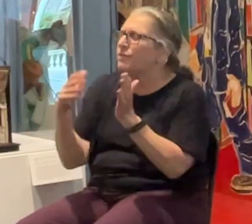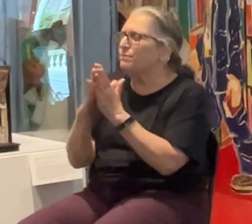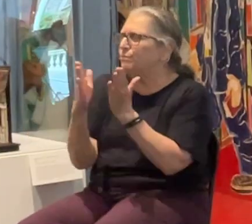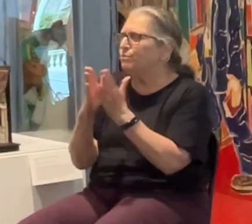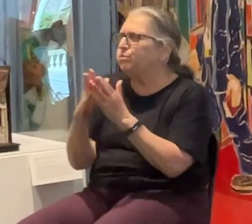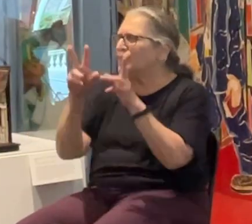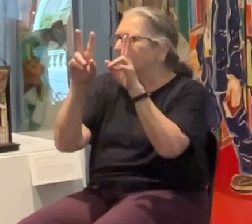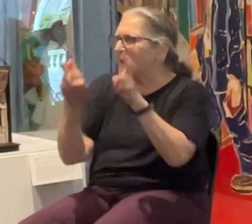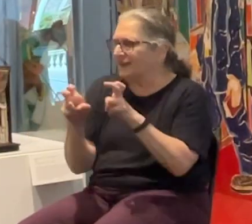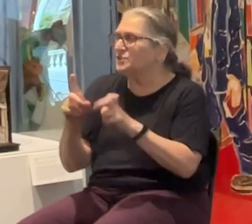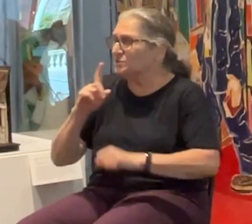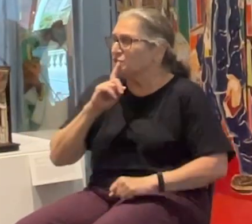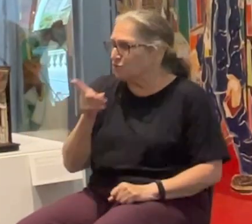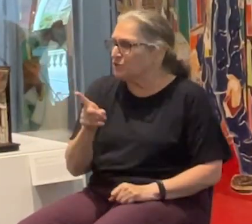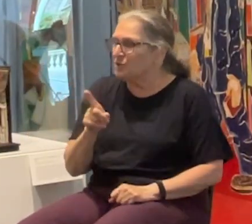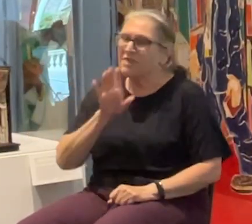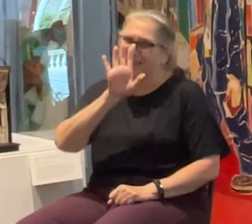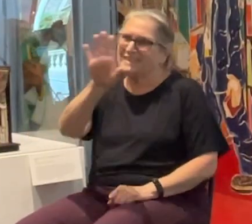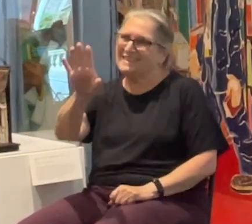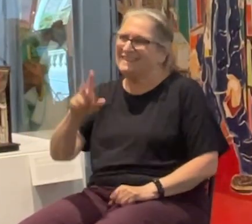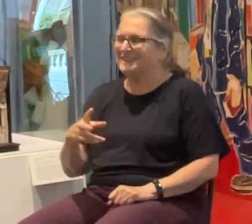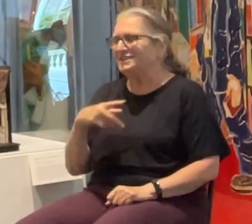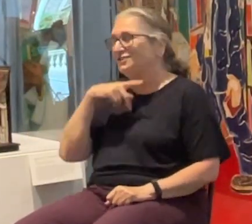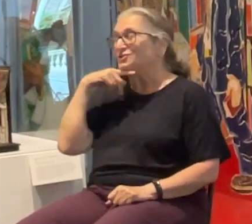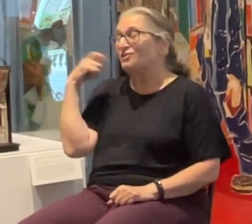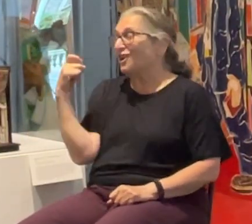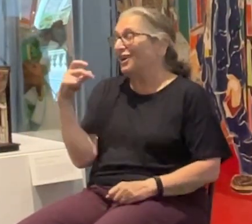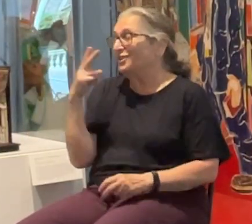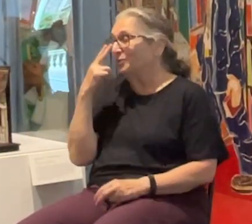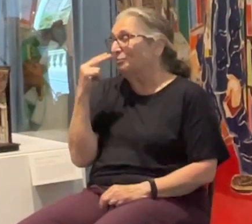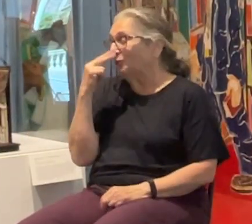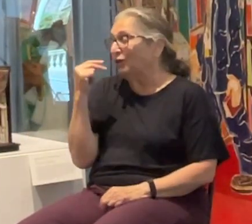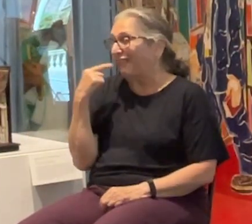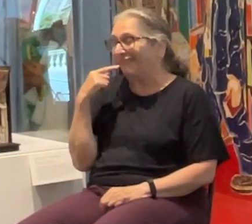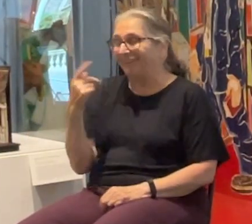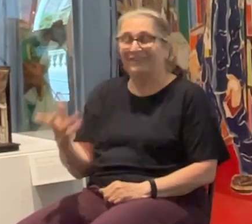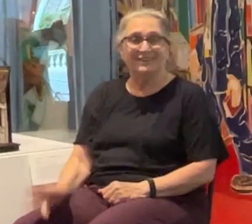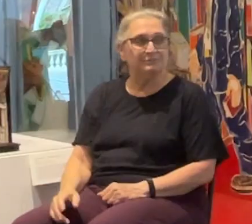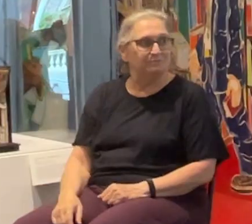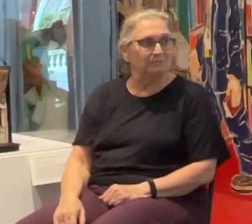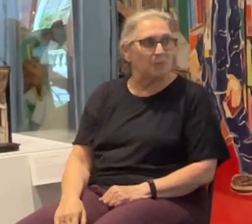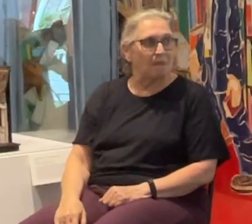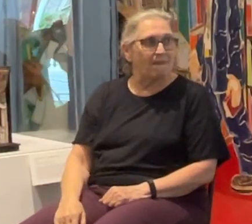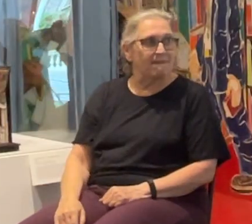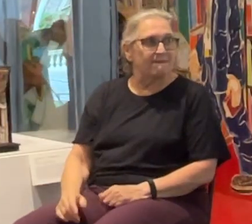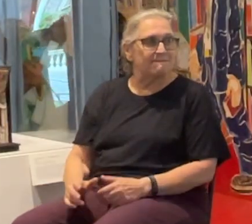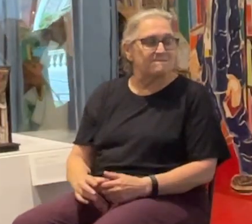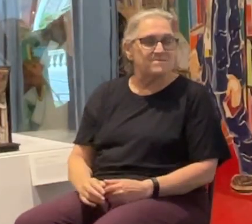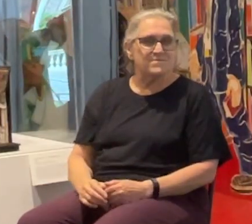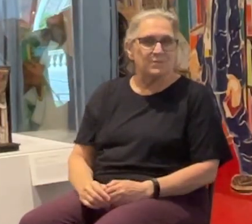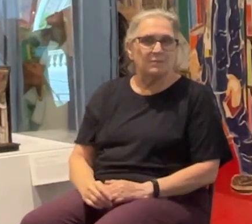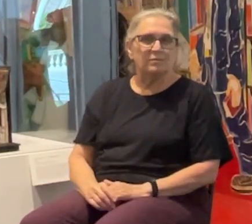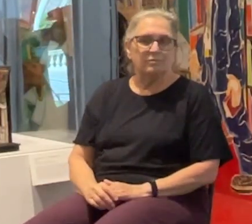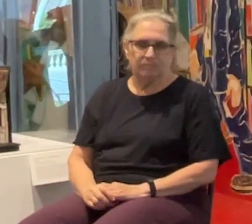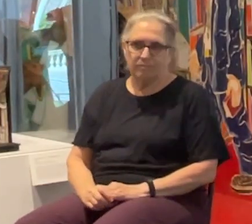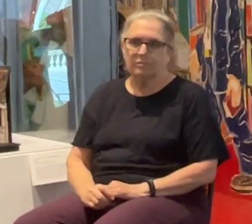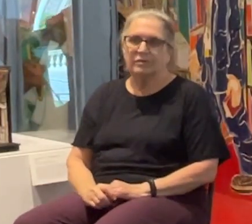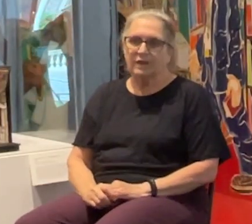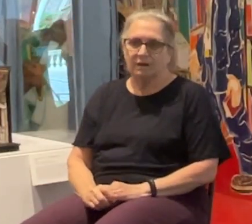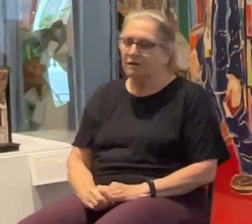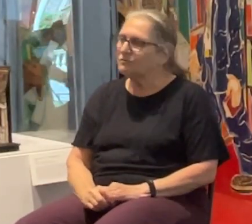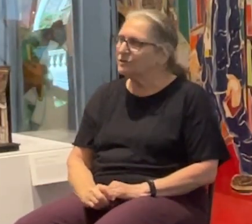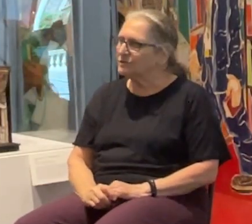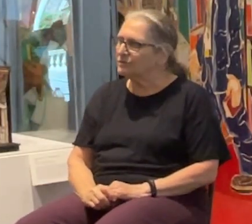maybe were, but I mean, that is his dry sense of humor. So, let's see, I think some of these we have